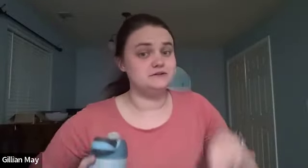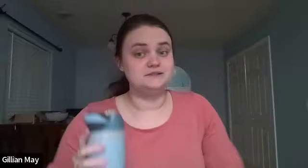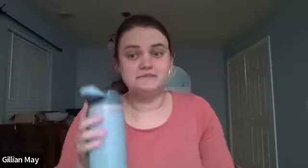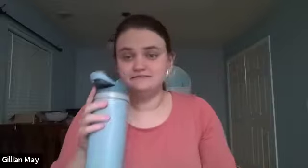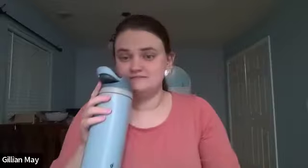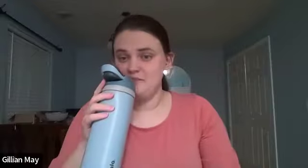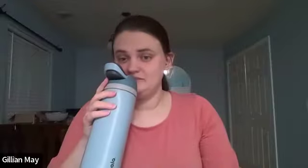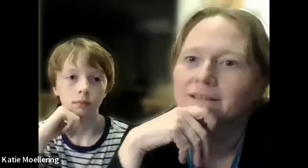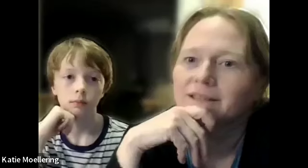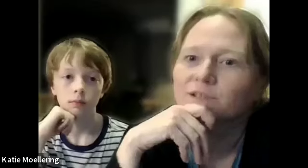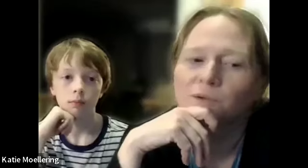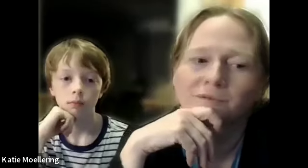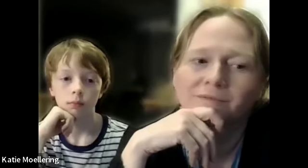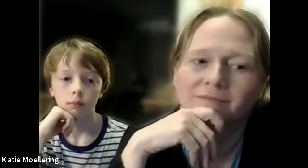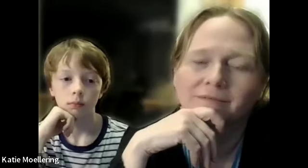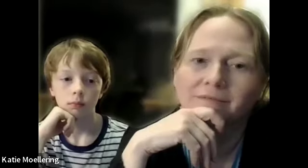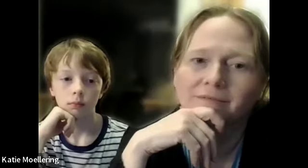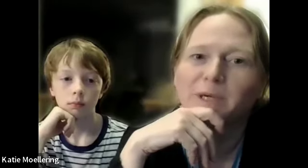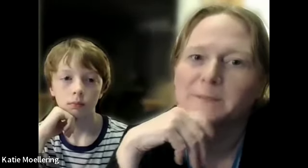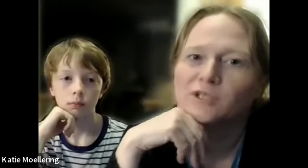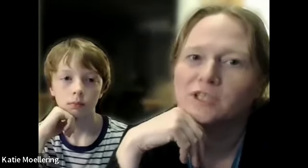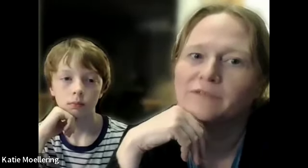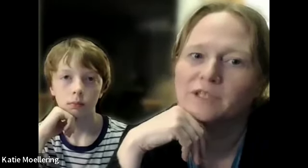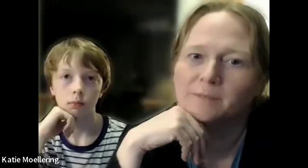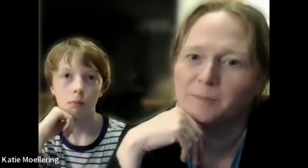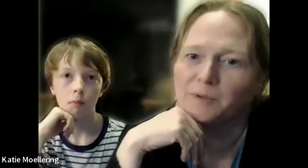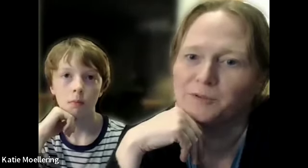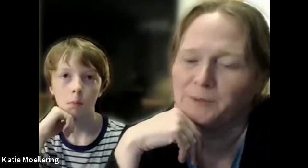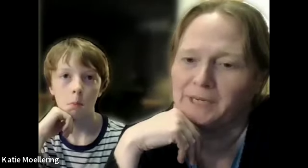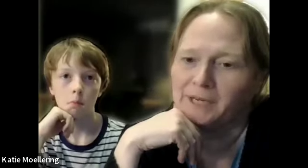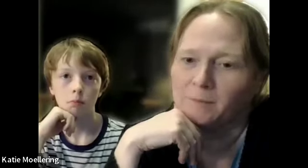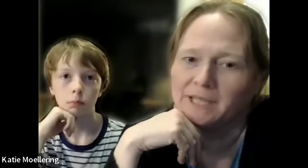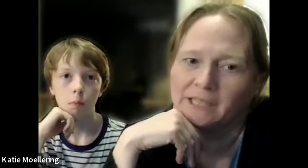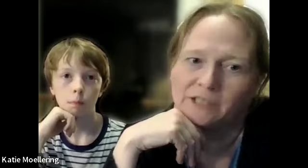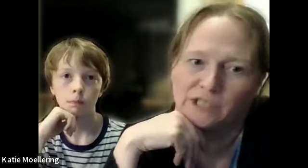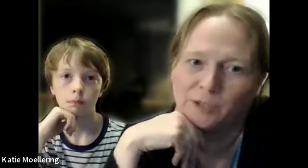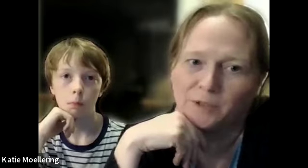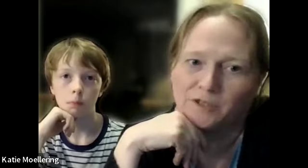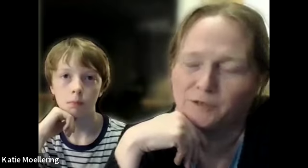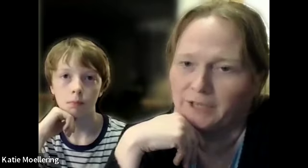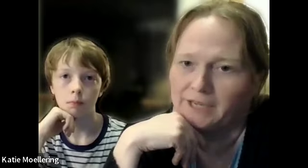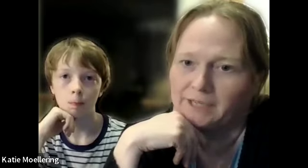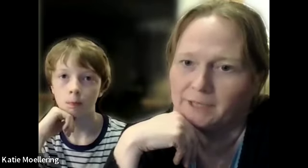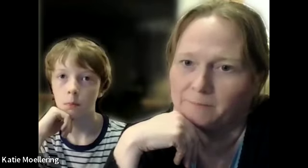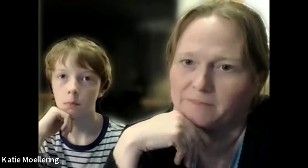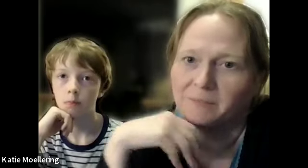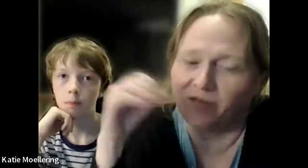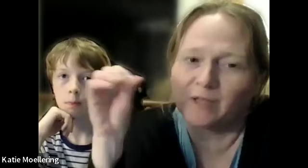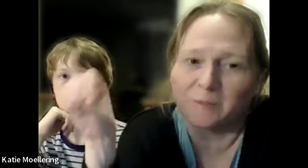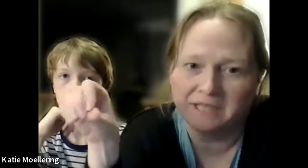different. Yeah, it's cool. Well, especially if you see the people doing sign language interpreters for like something very